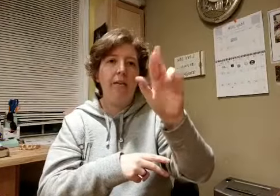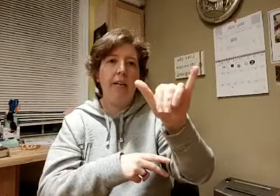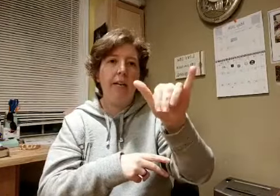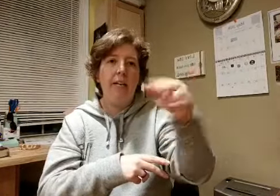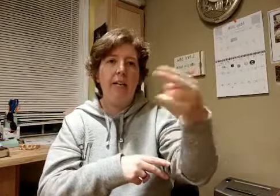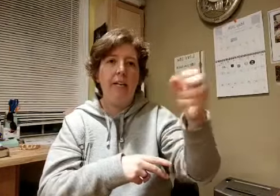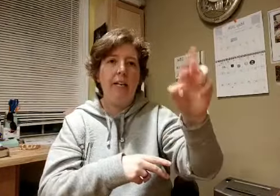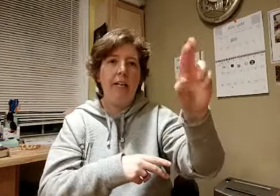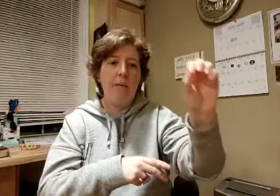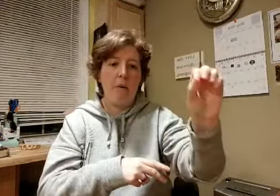Ordinary Hero.